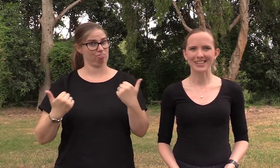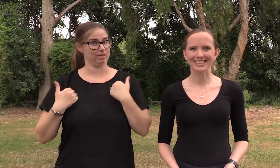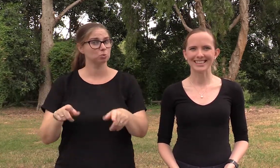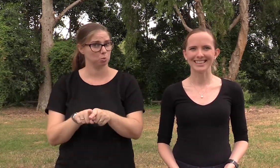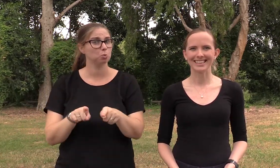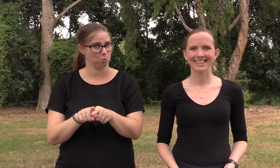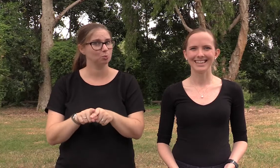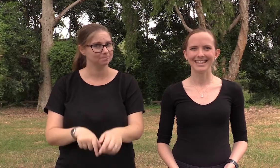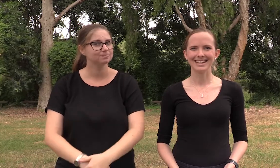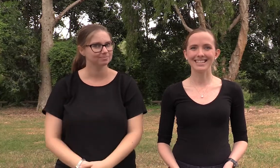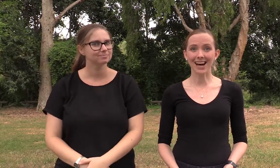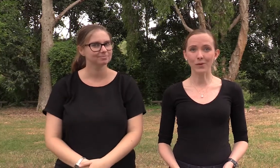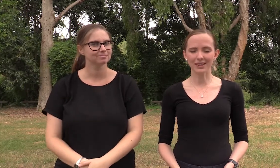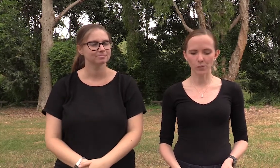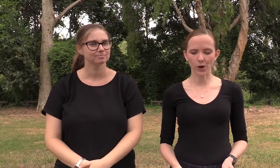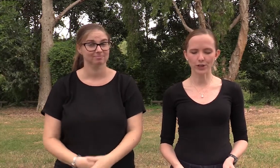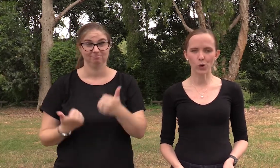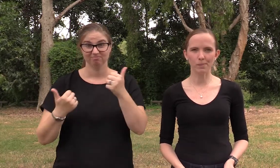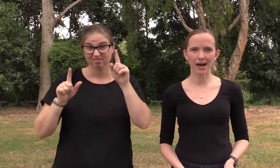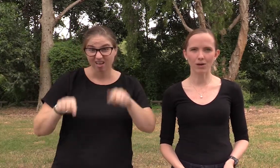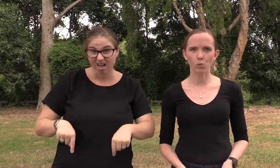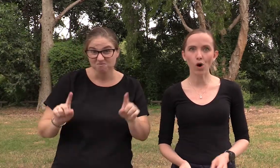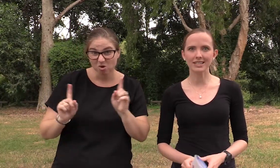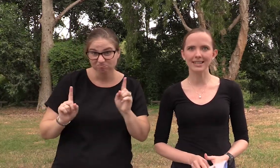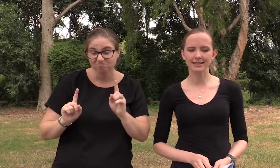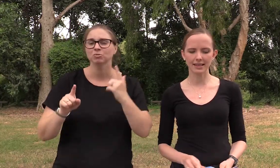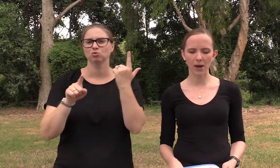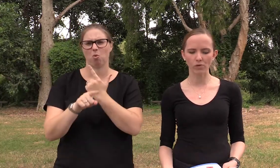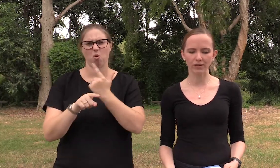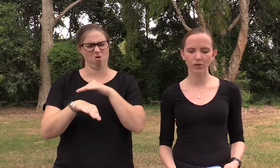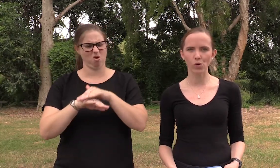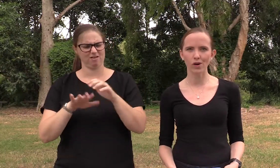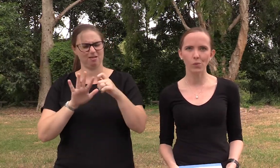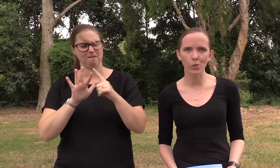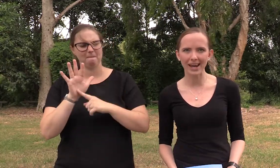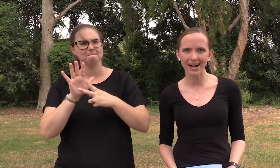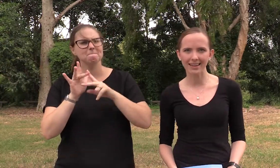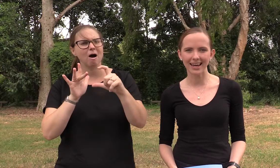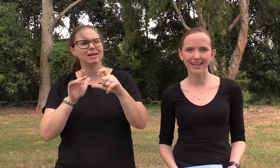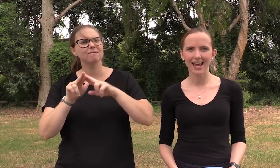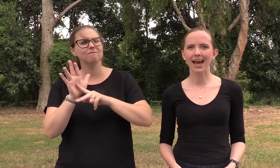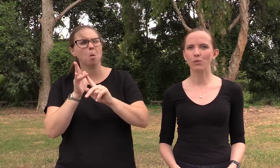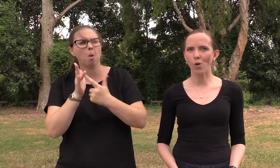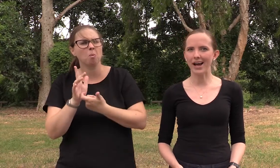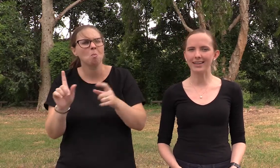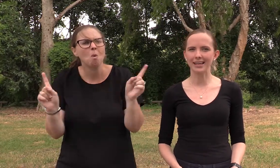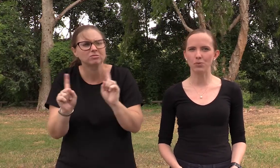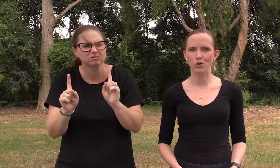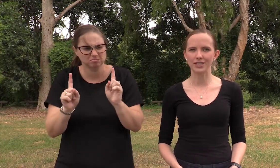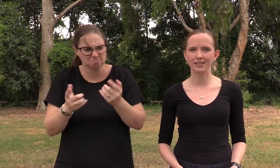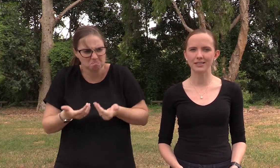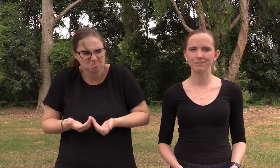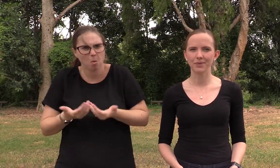So, to start with, we're going to talk about what is the pelvic floor, where are they, and why are